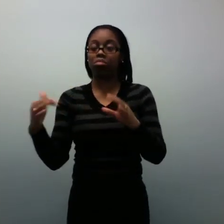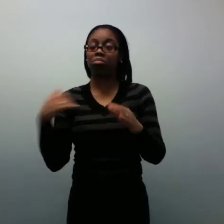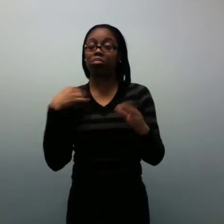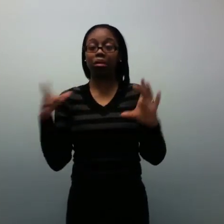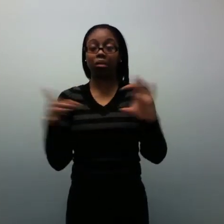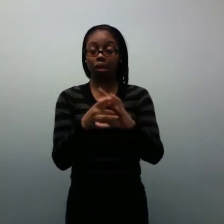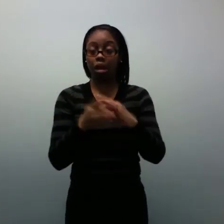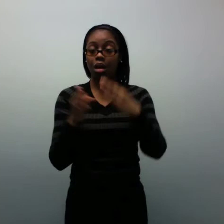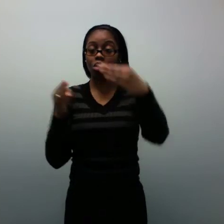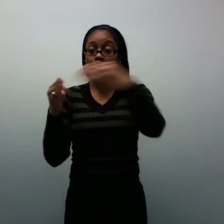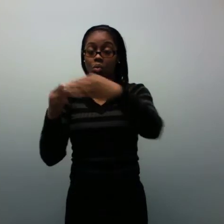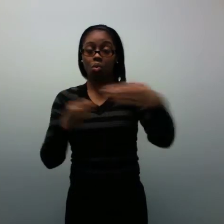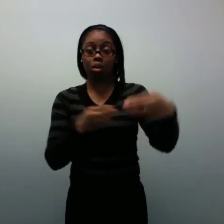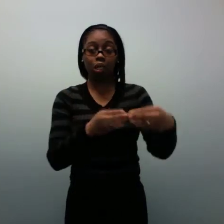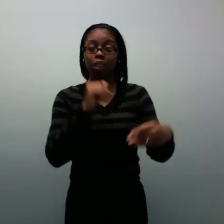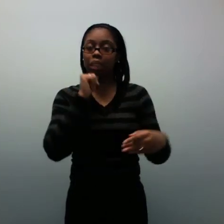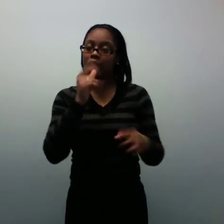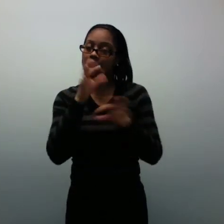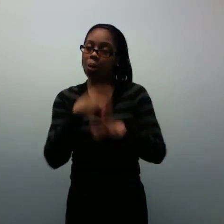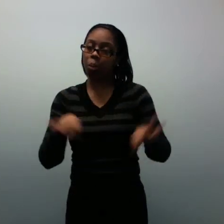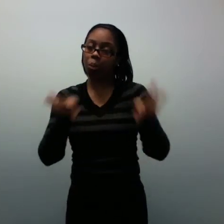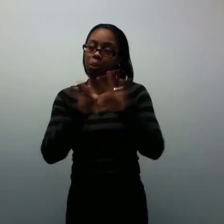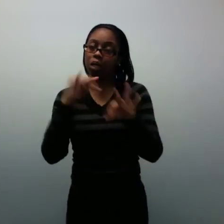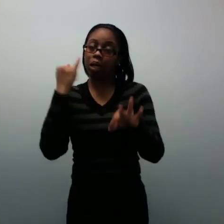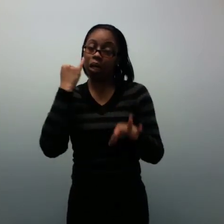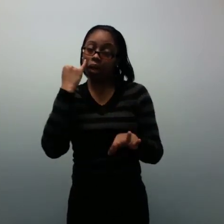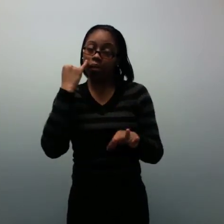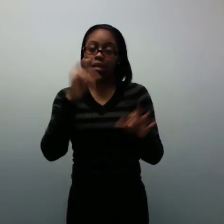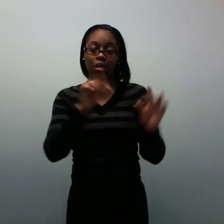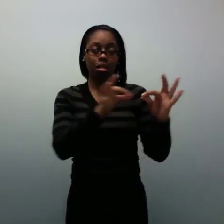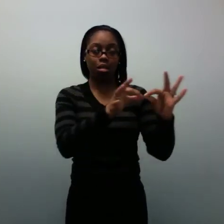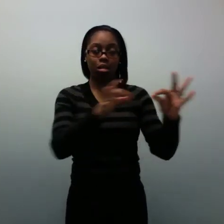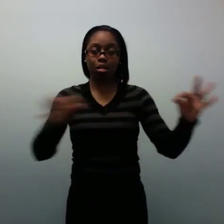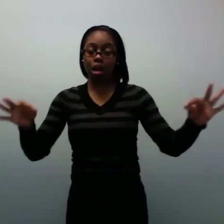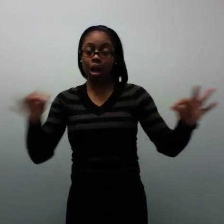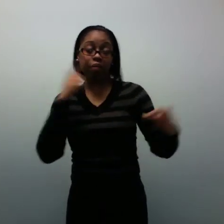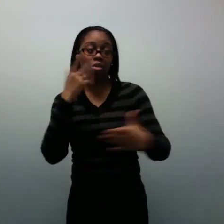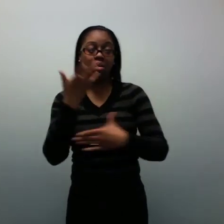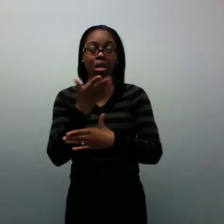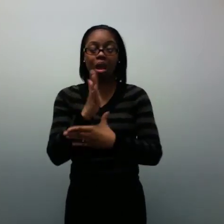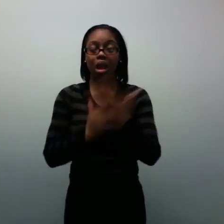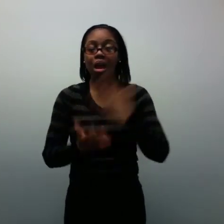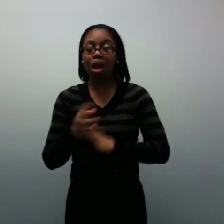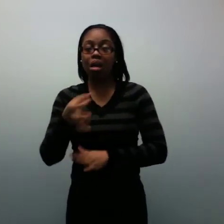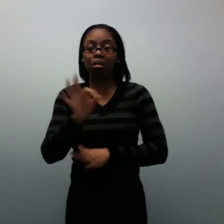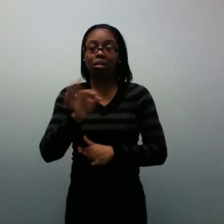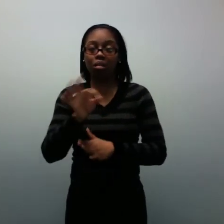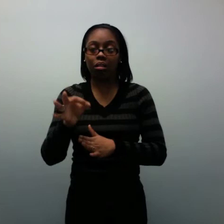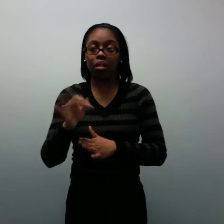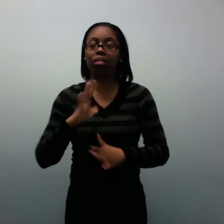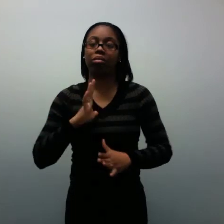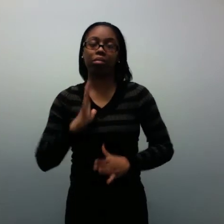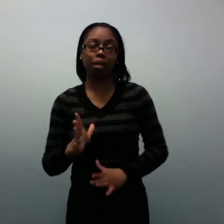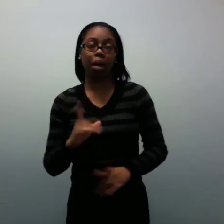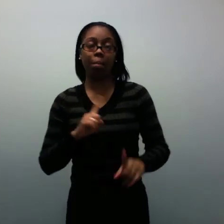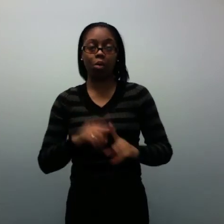important. It's not important that the lines are straight. If your hands are shaky, that's okay. And we're going to do 53